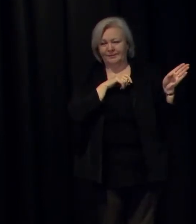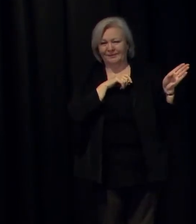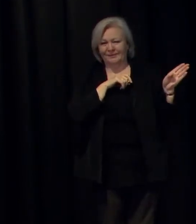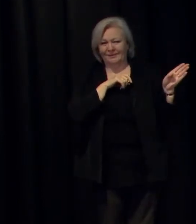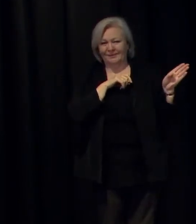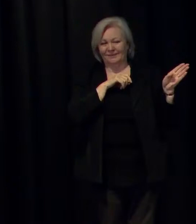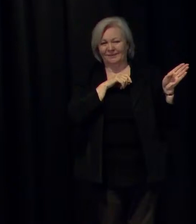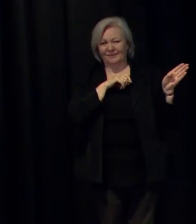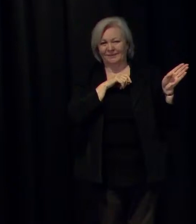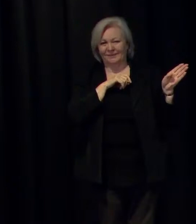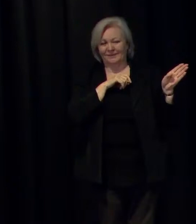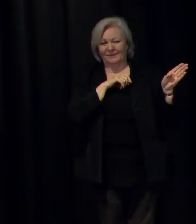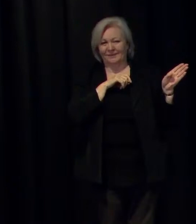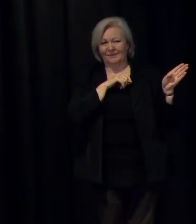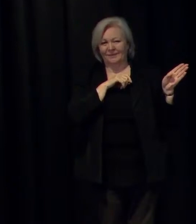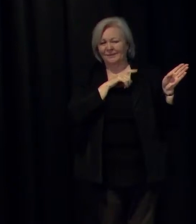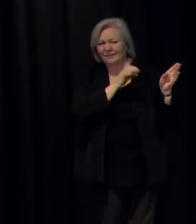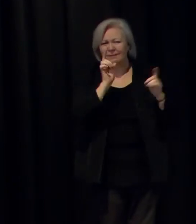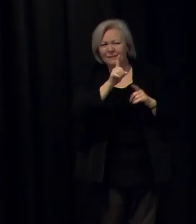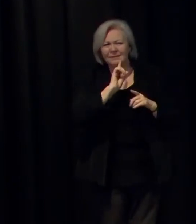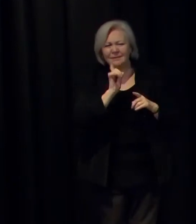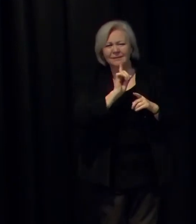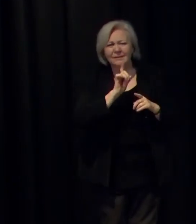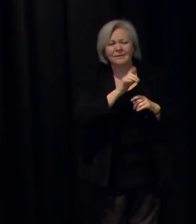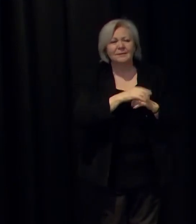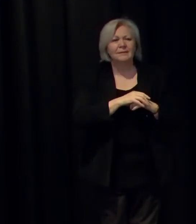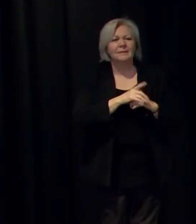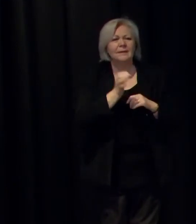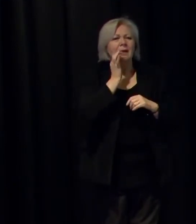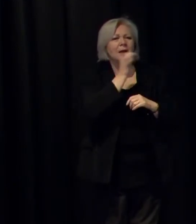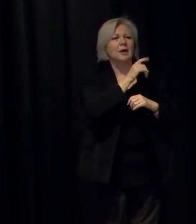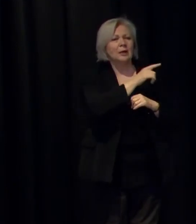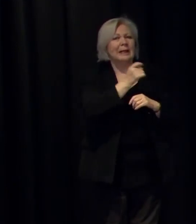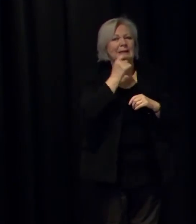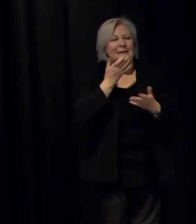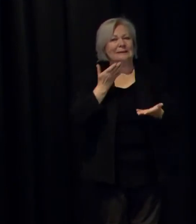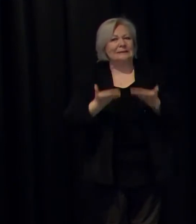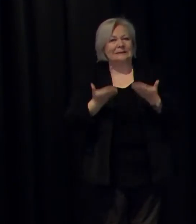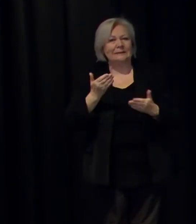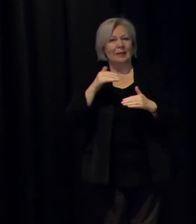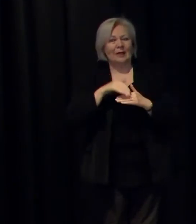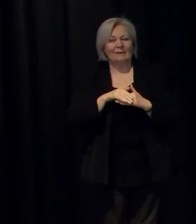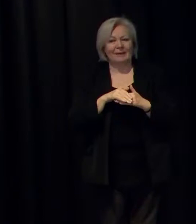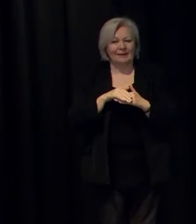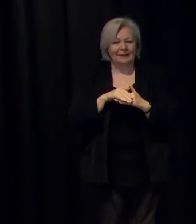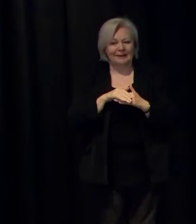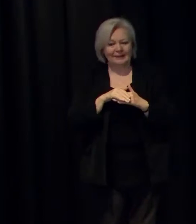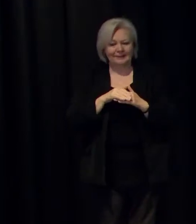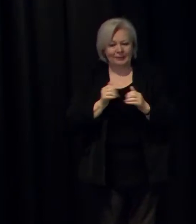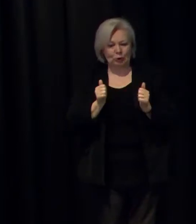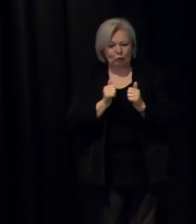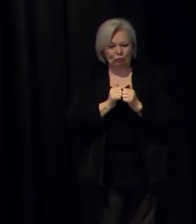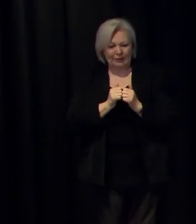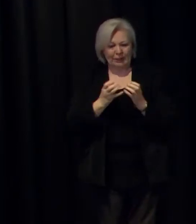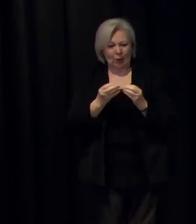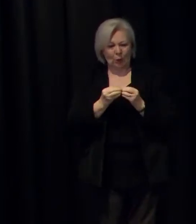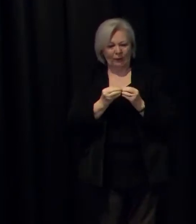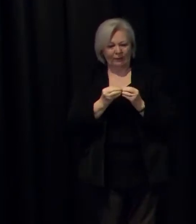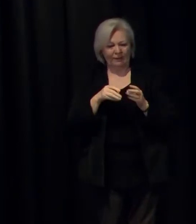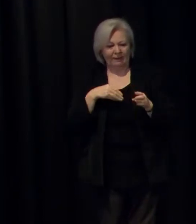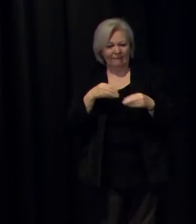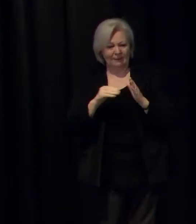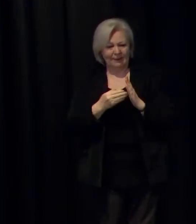further easing of restrictions at Stephanie. Sorry, were you at all hesitant with kind of signing off on the latest? Look, none of it's without